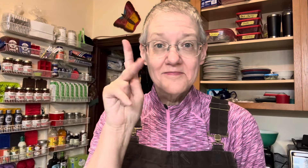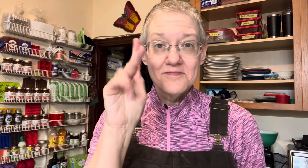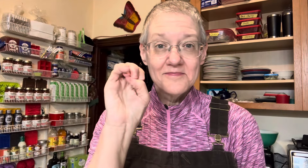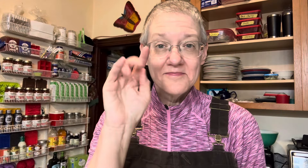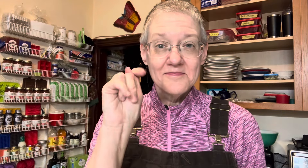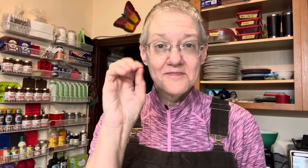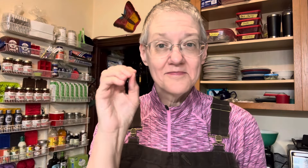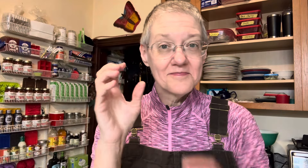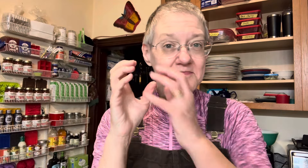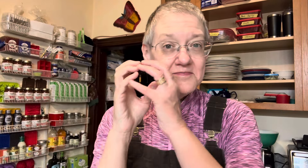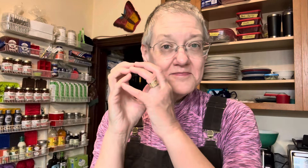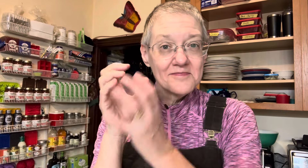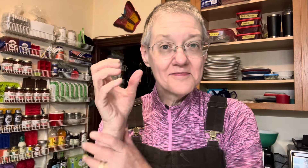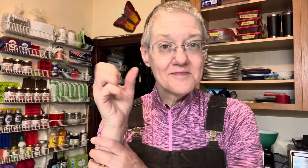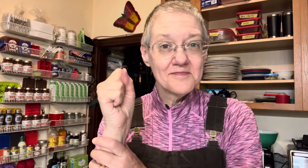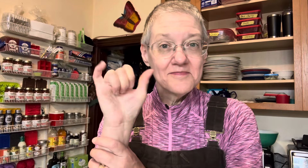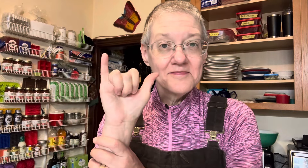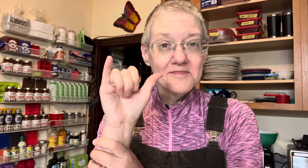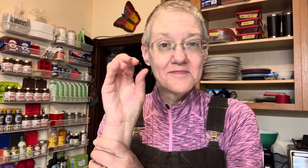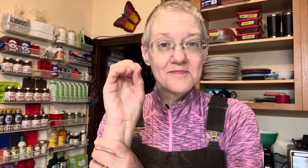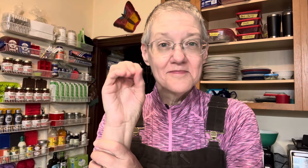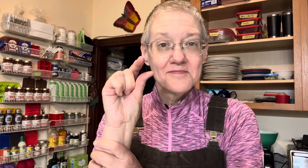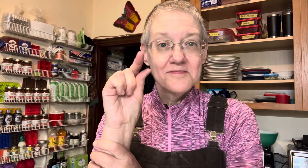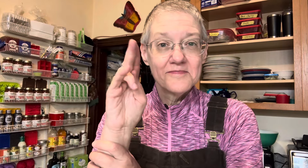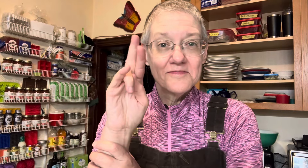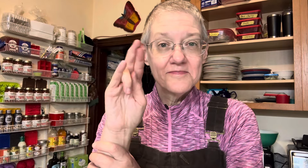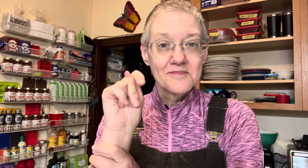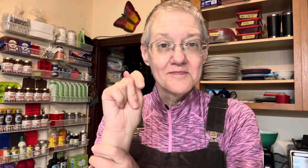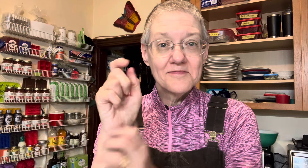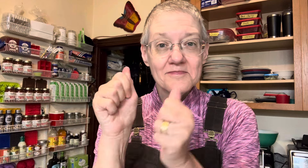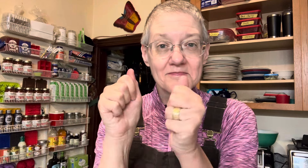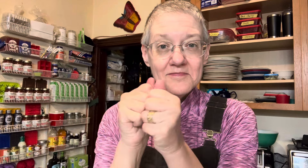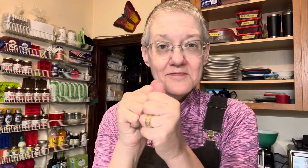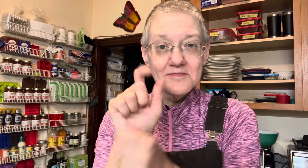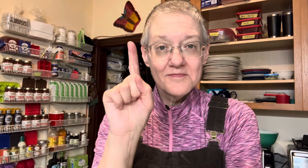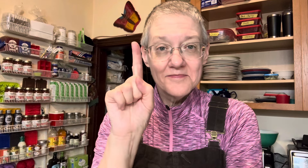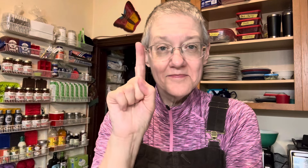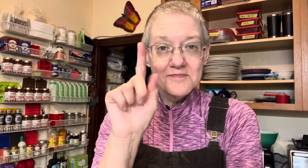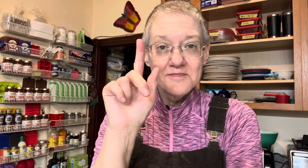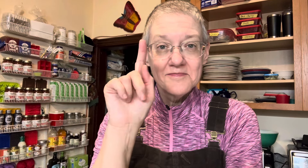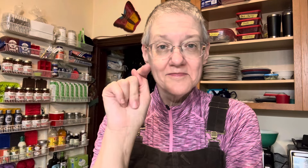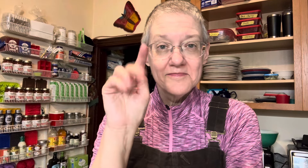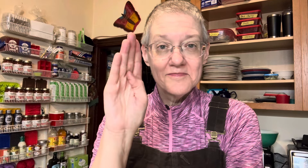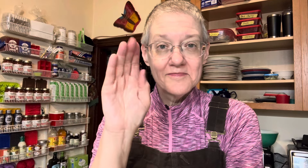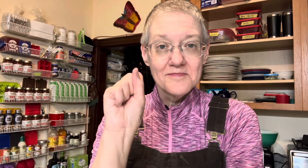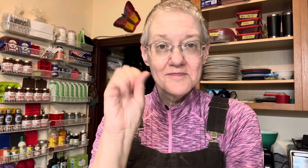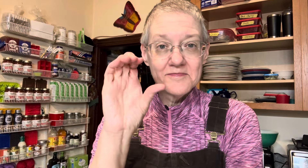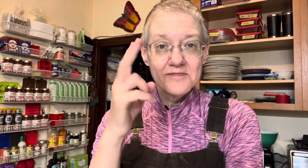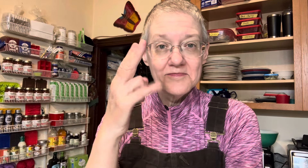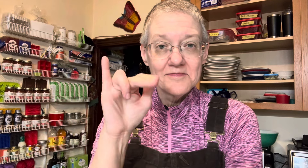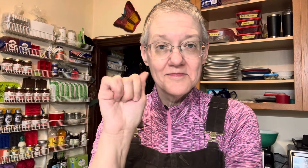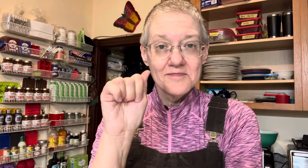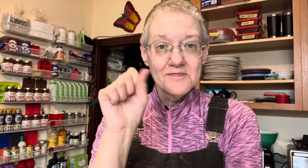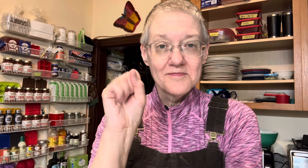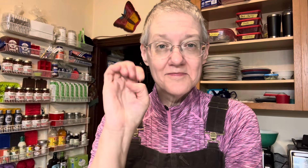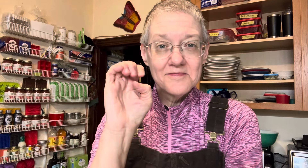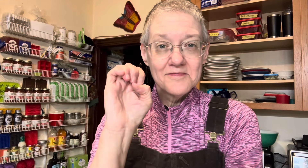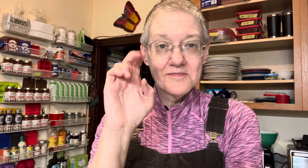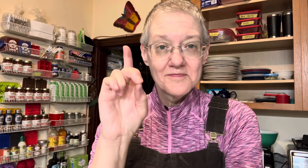1/2 cup of keto coconut milk yogurt with 1 tablespoon of chia